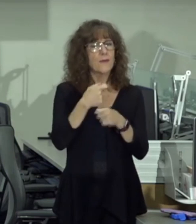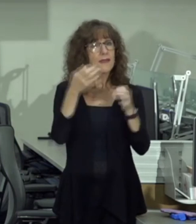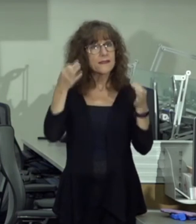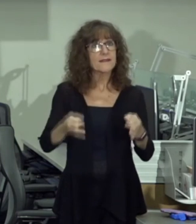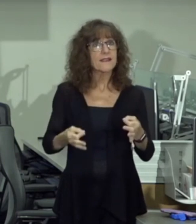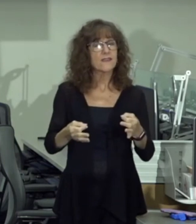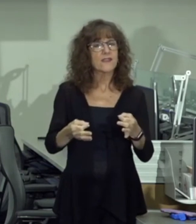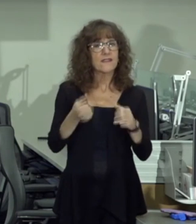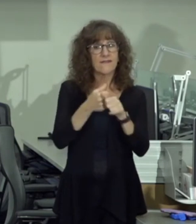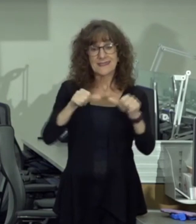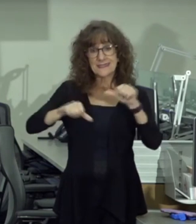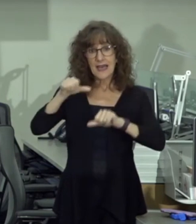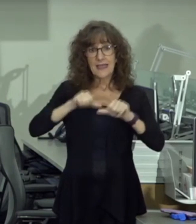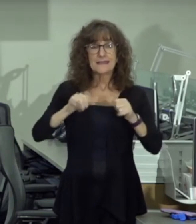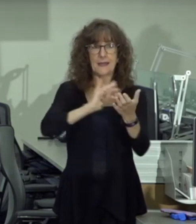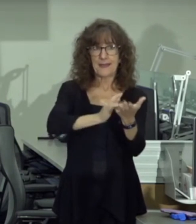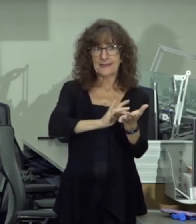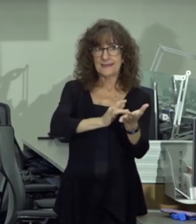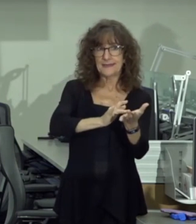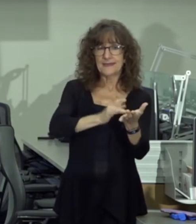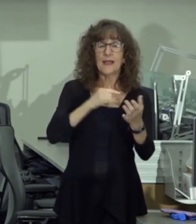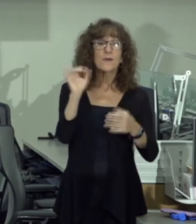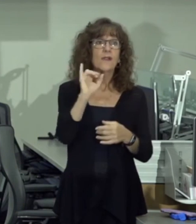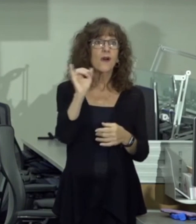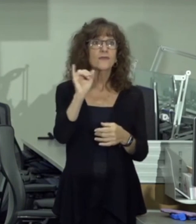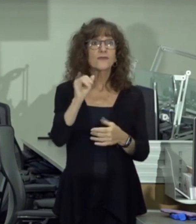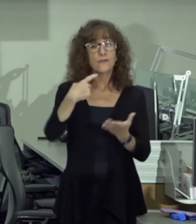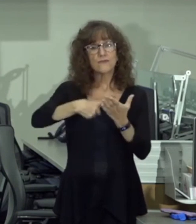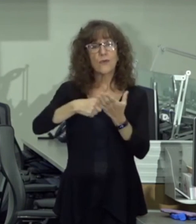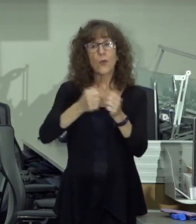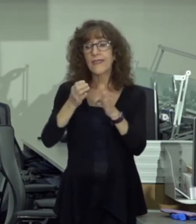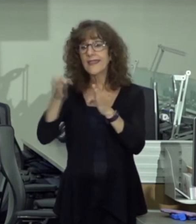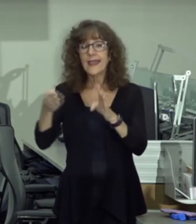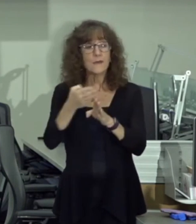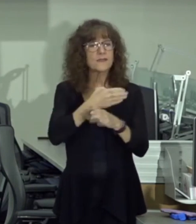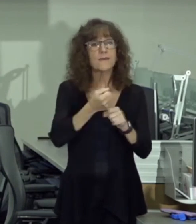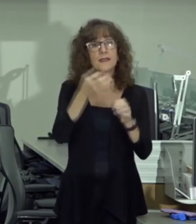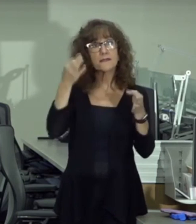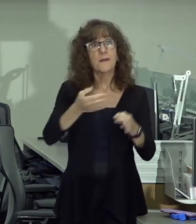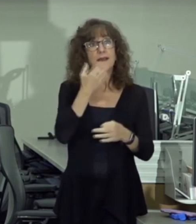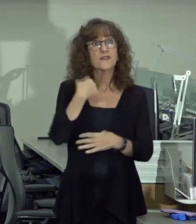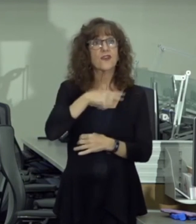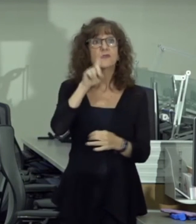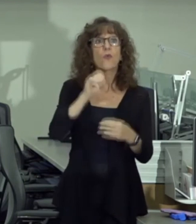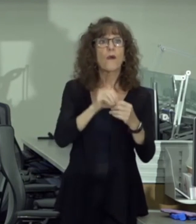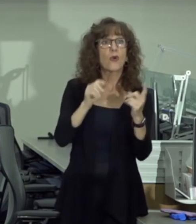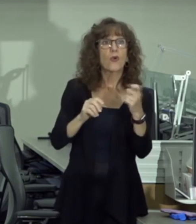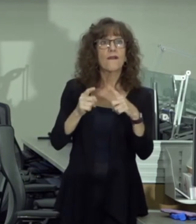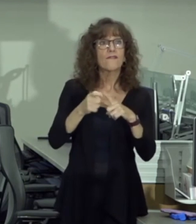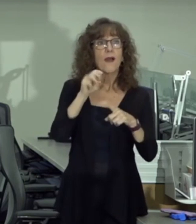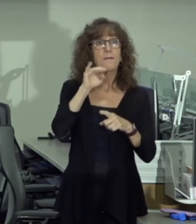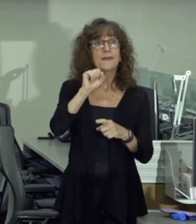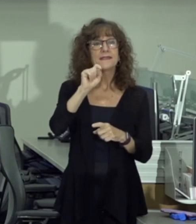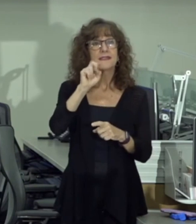on science and medicine. And we'll also confer with our neighbors and make decisions that are best for us. And one more question from Ms.